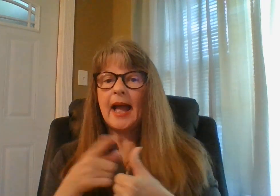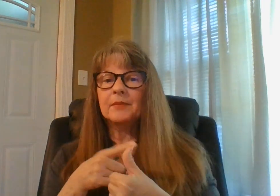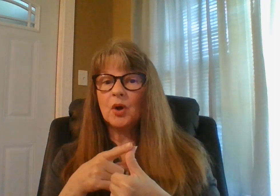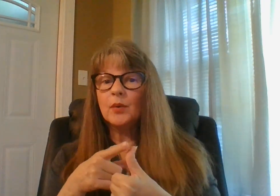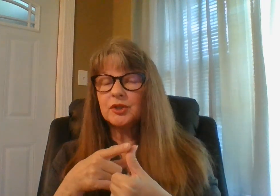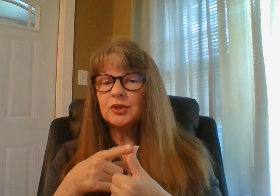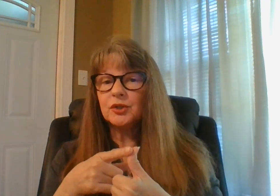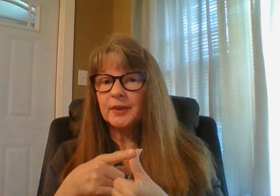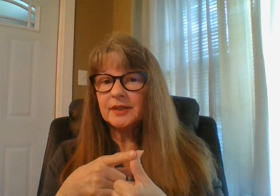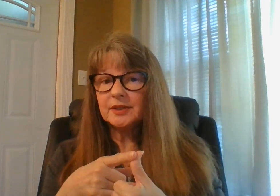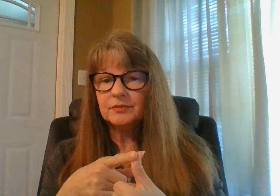I'm going to do it.